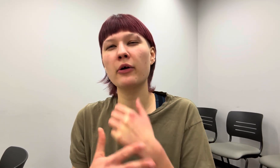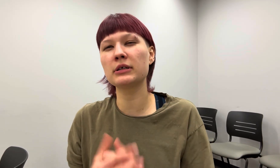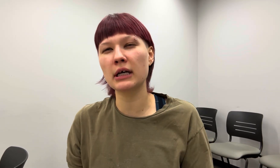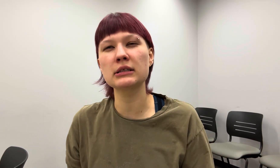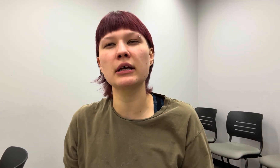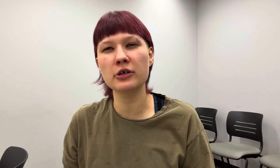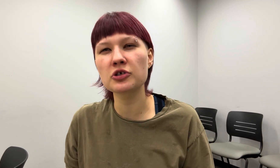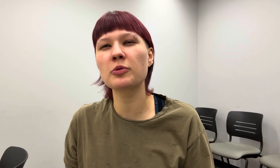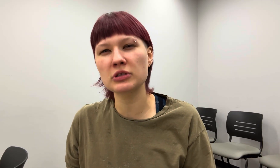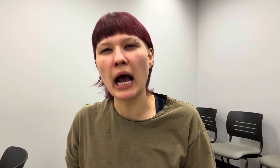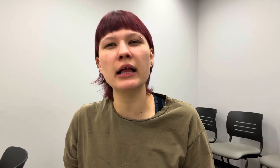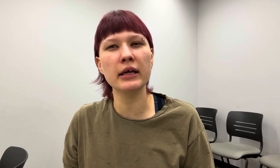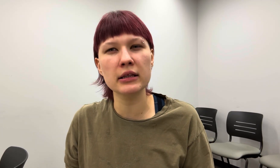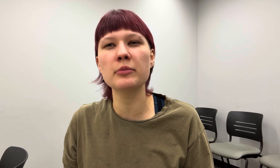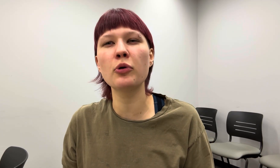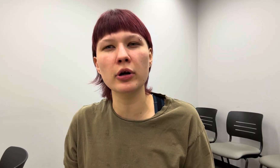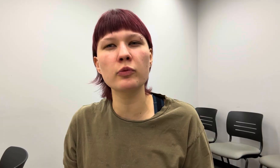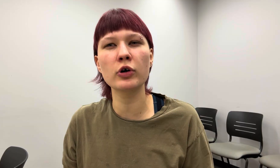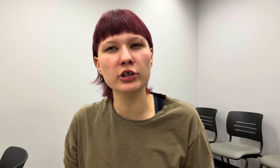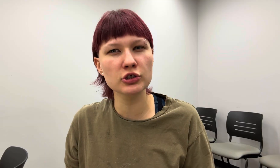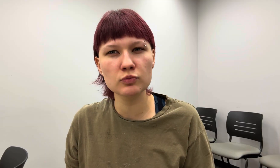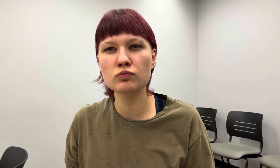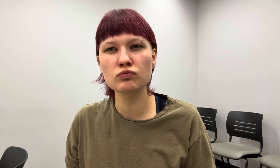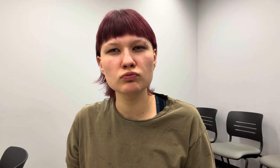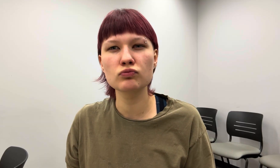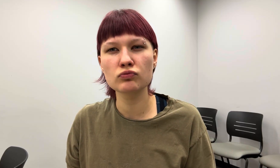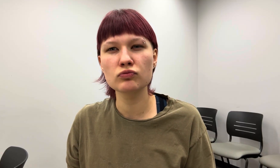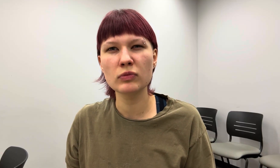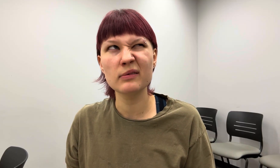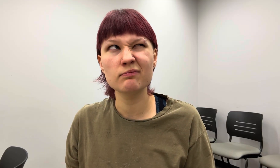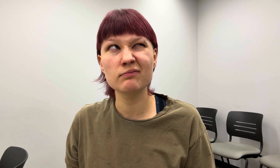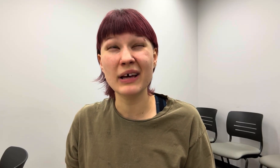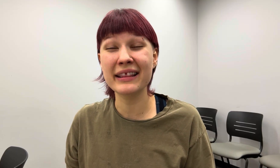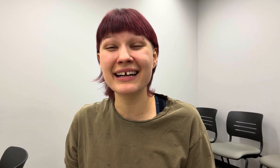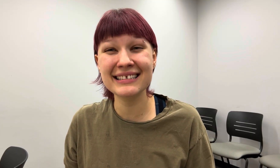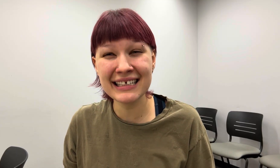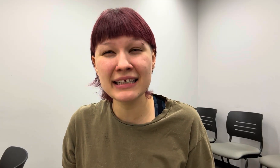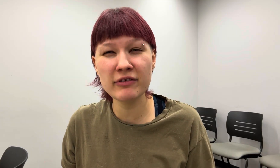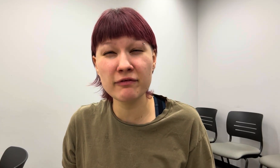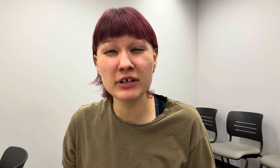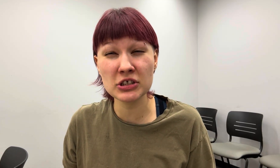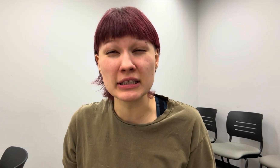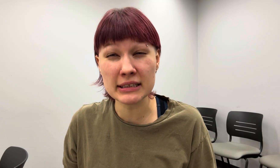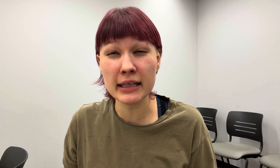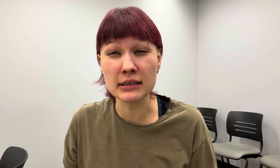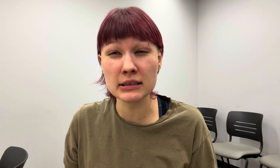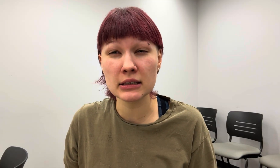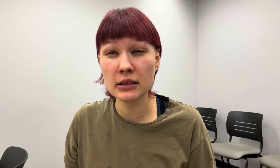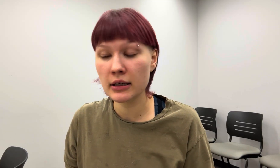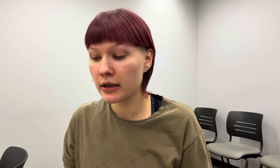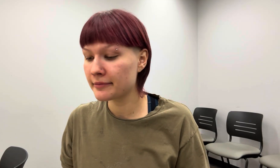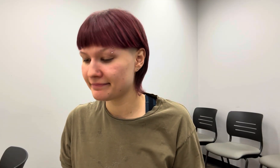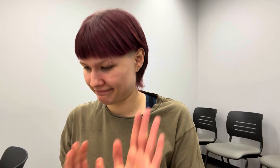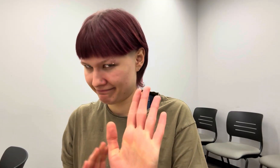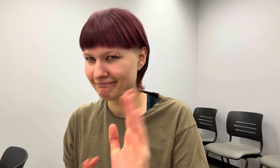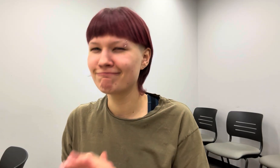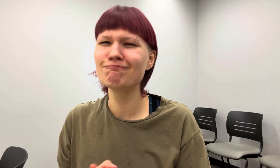prioritize, like, you're supposed to highlight the important words. And then I didn't even finish the sentence.